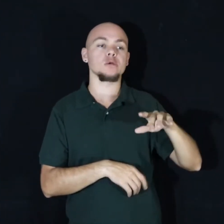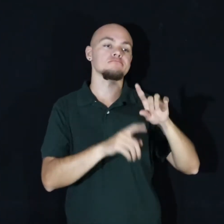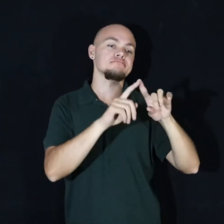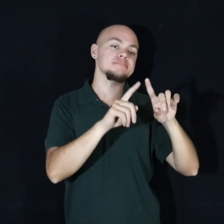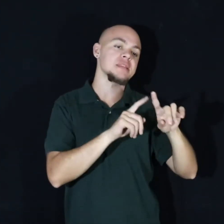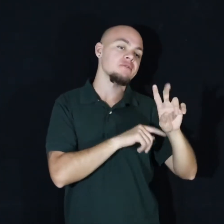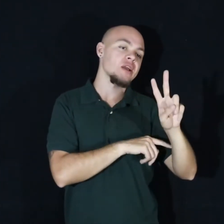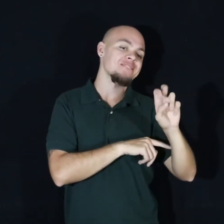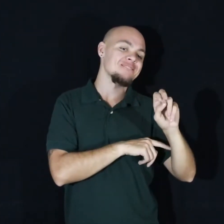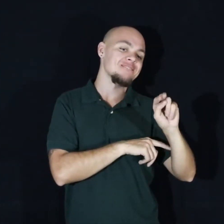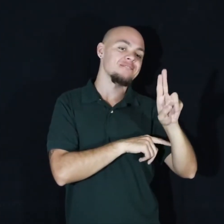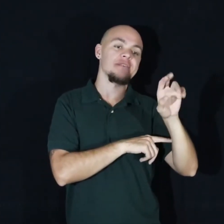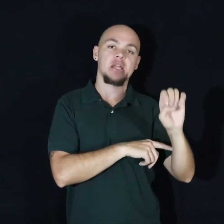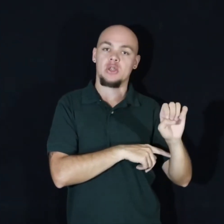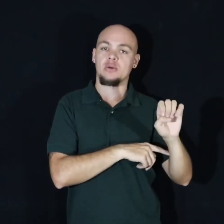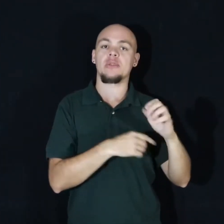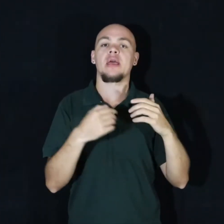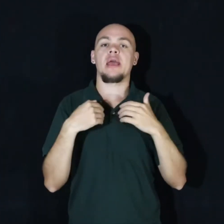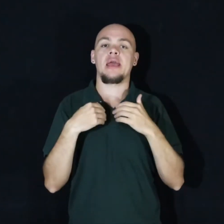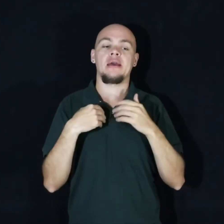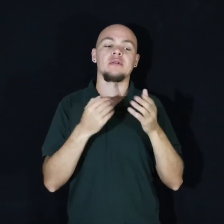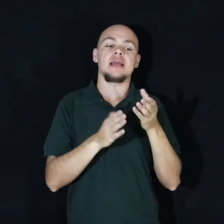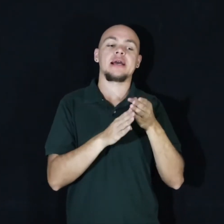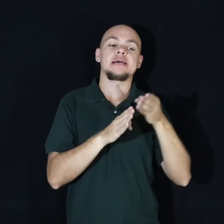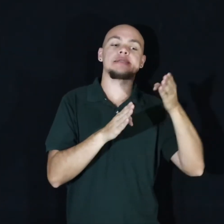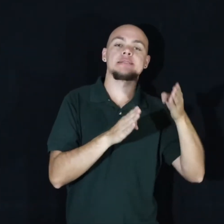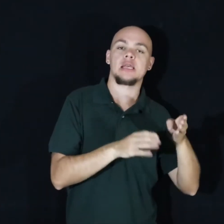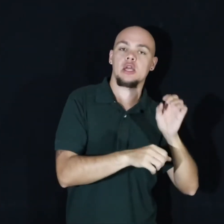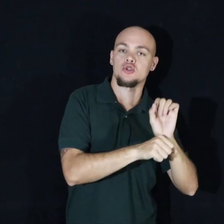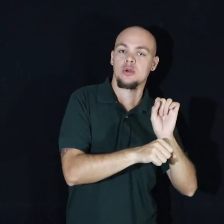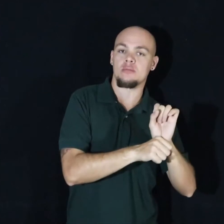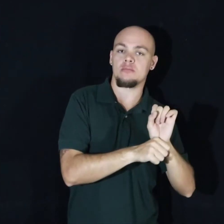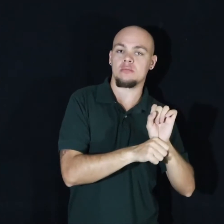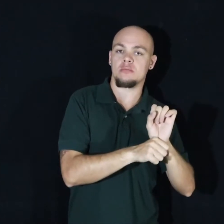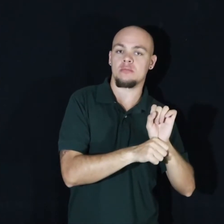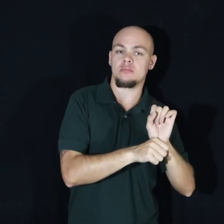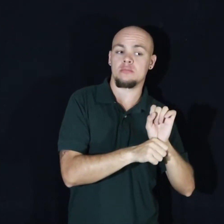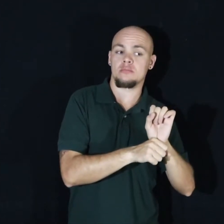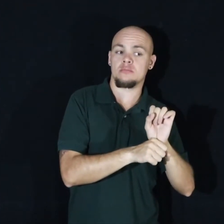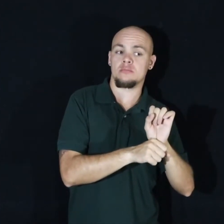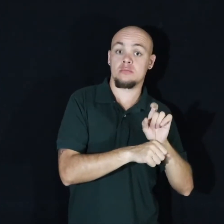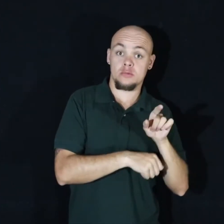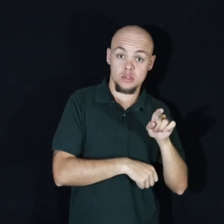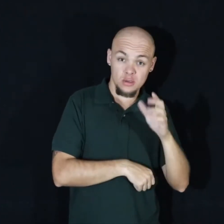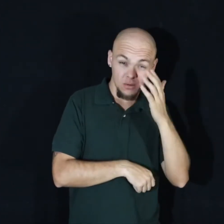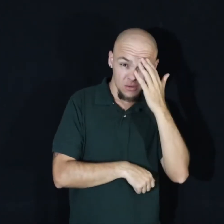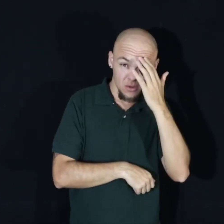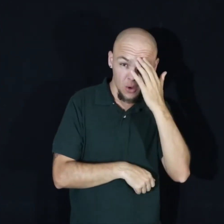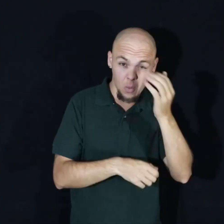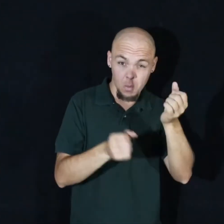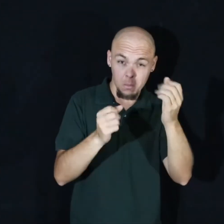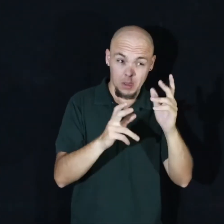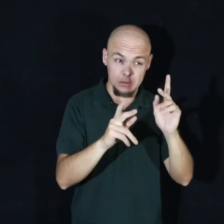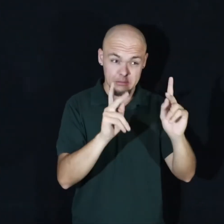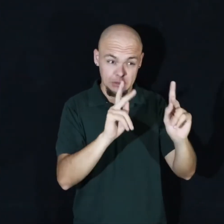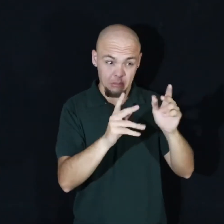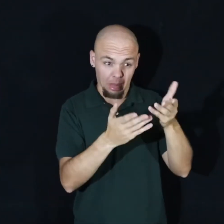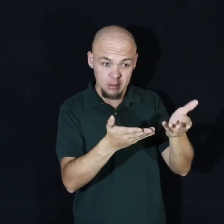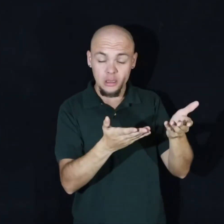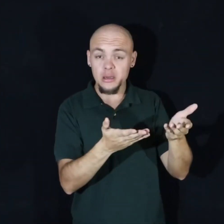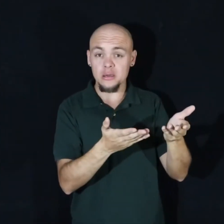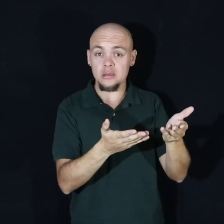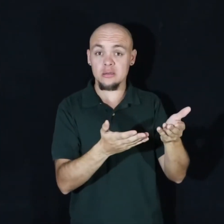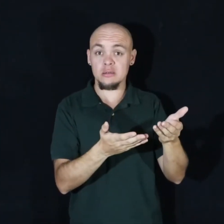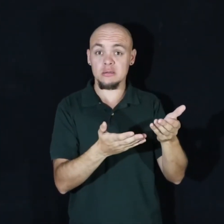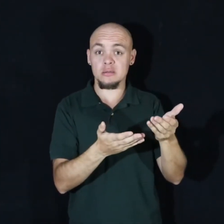homes and in backyards and in other venues. And oftentimes they kind of do this little side hustle. And my question is, do you know anything about these people?